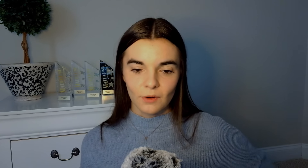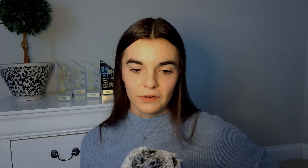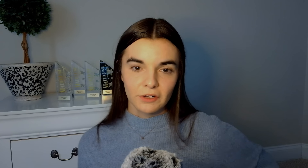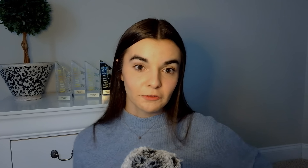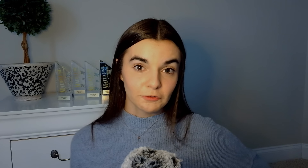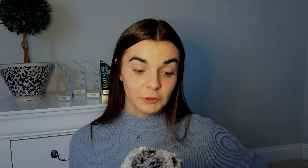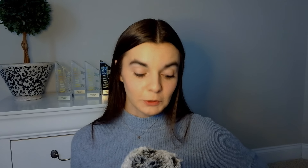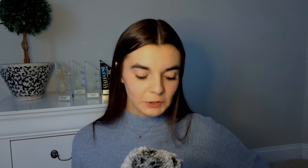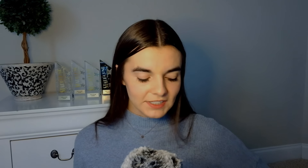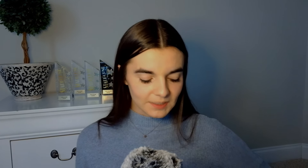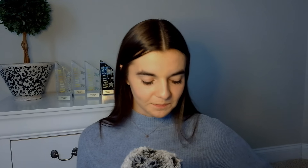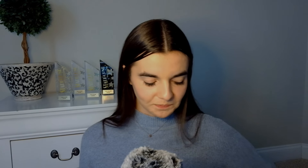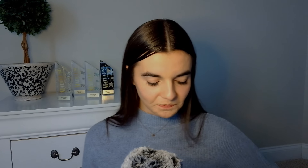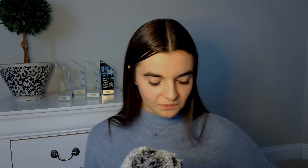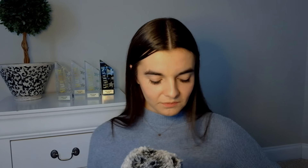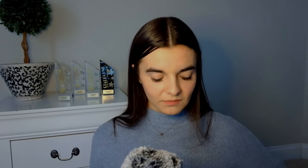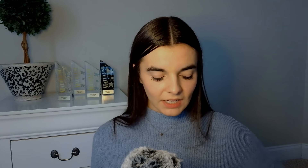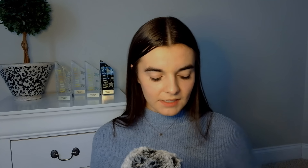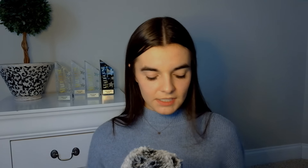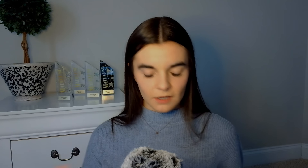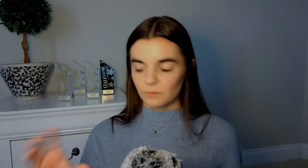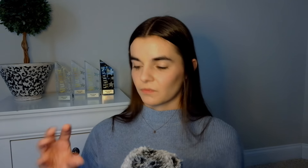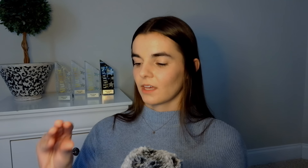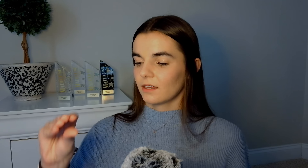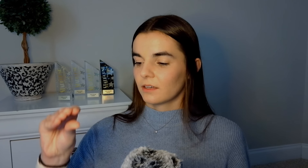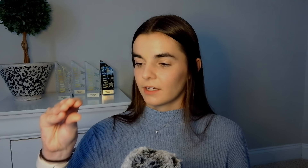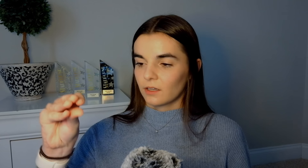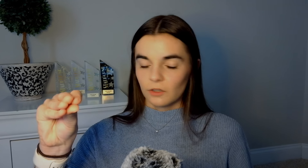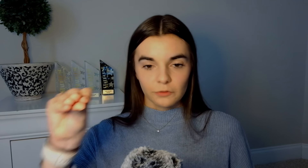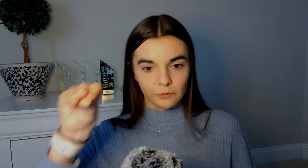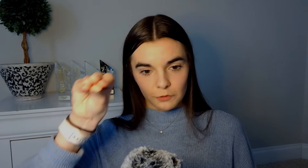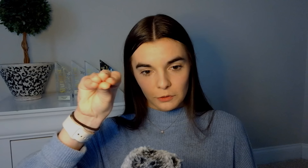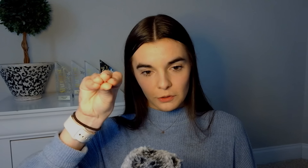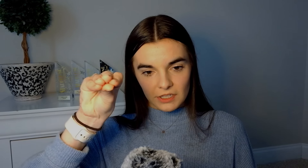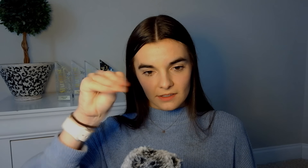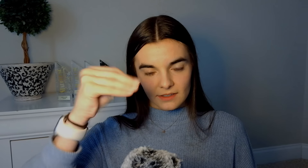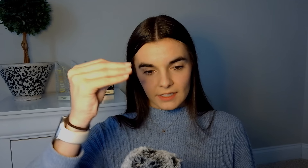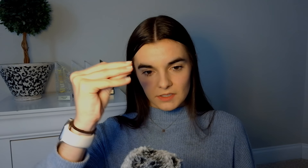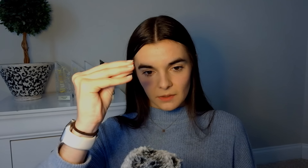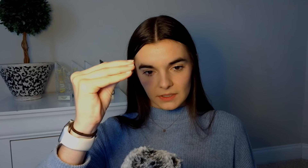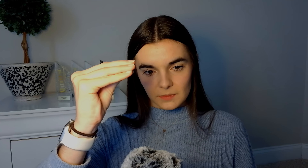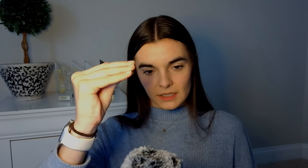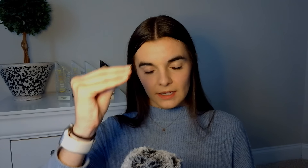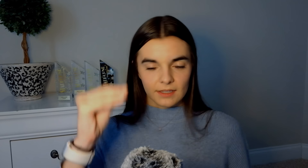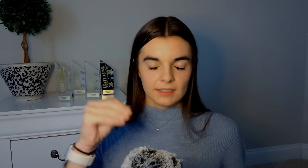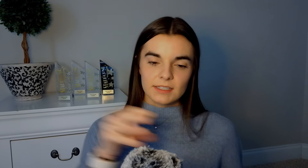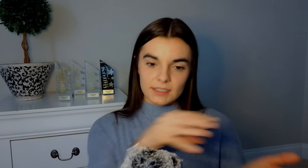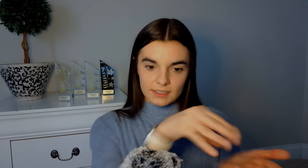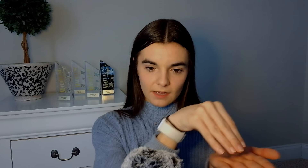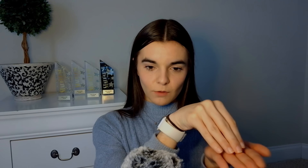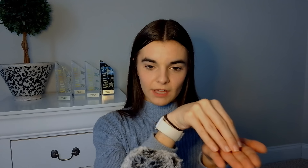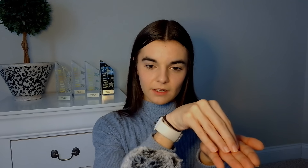our foods. So, food is going to be like this, the same way that you